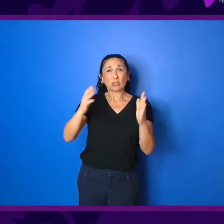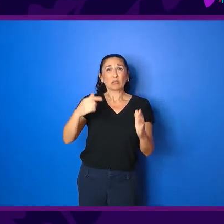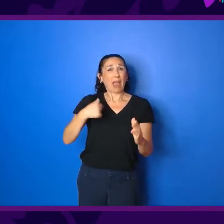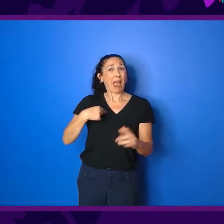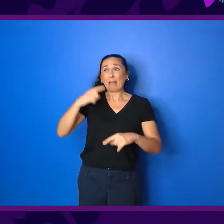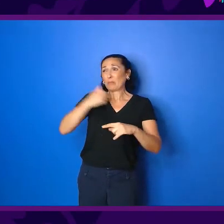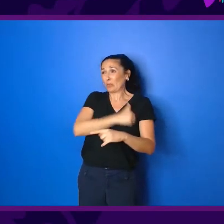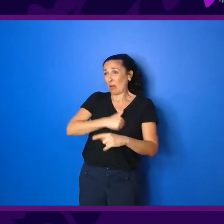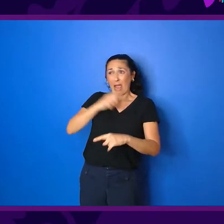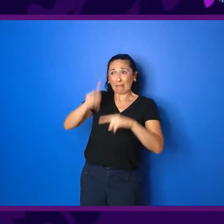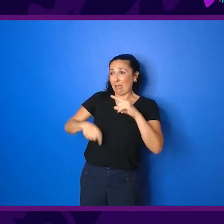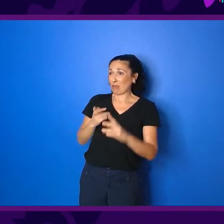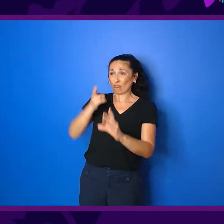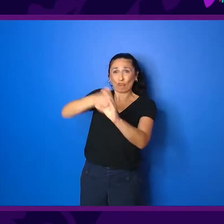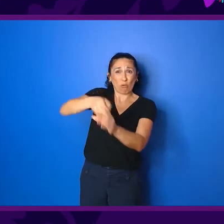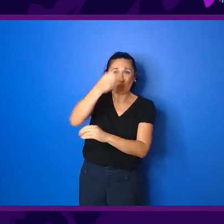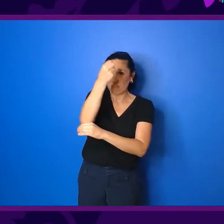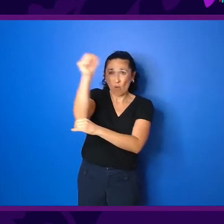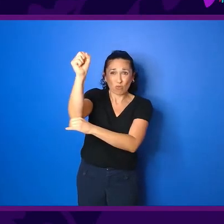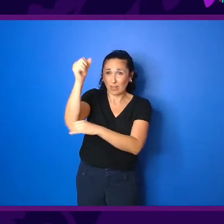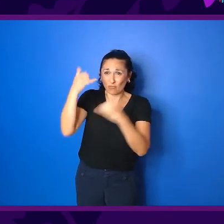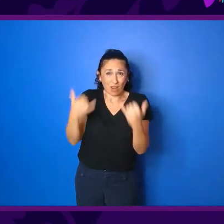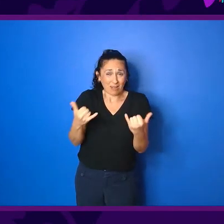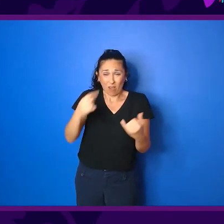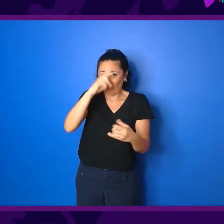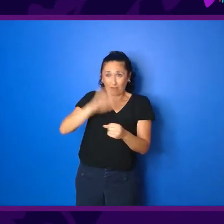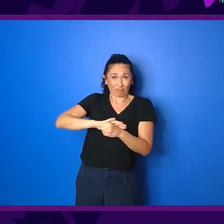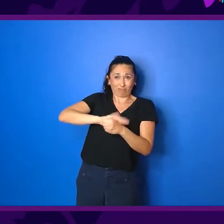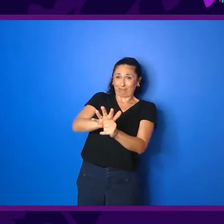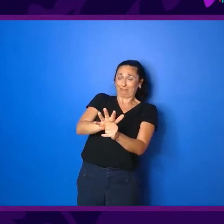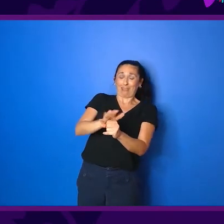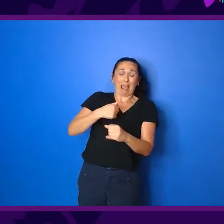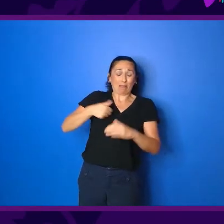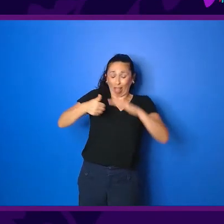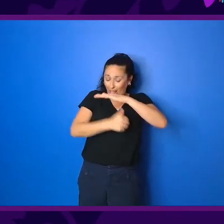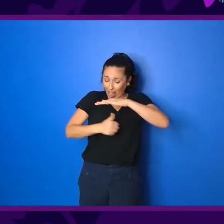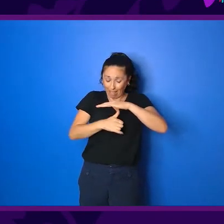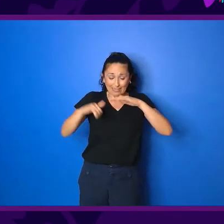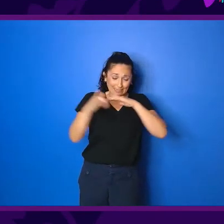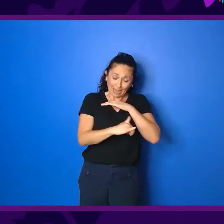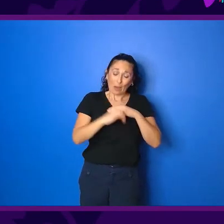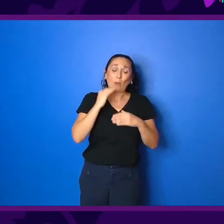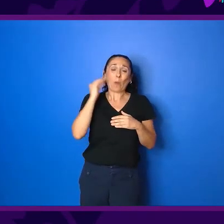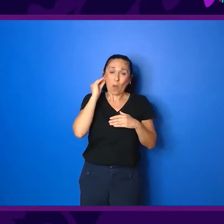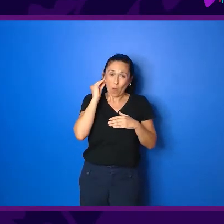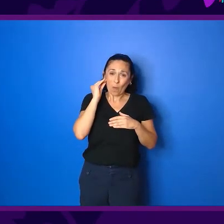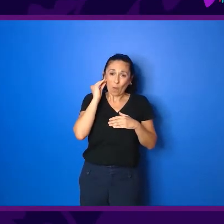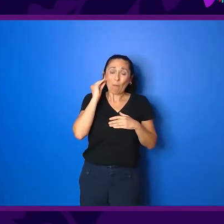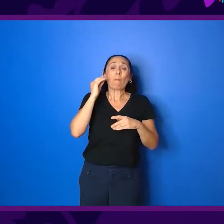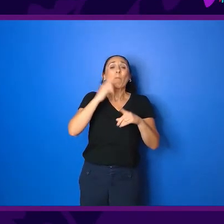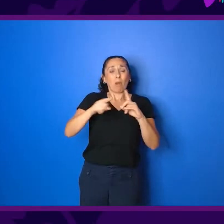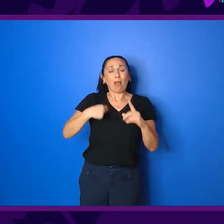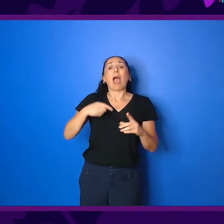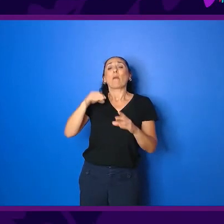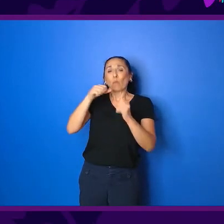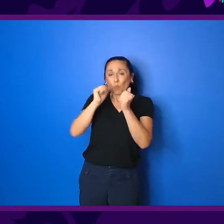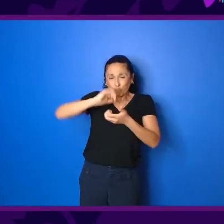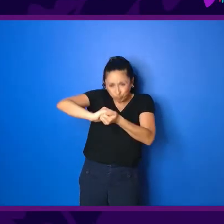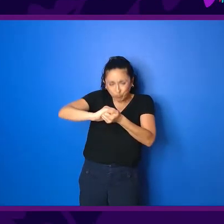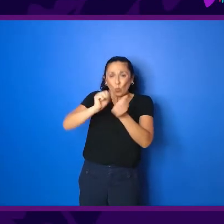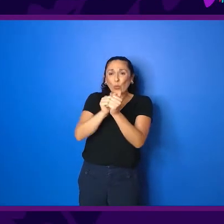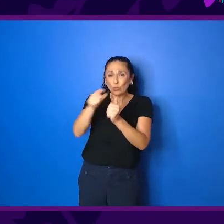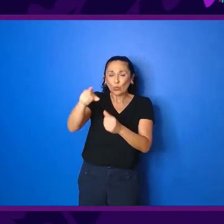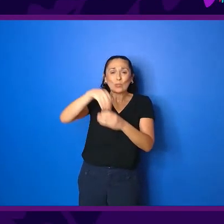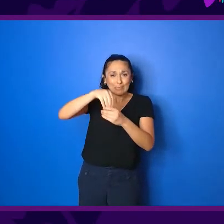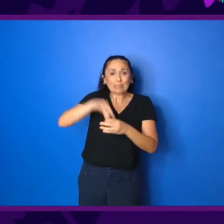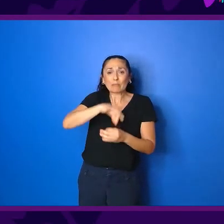the protesters because of the COVID-19. I am still homebound. But I am with you there in spirits, and I think we're all working